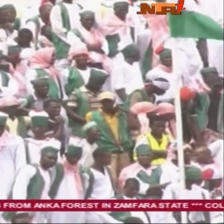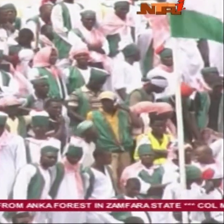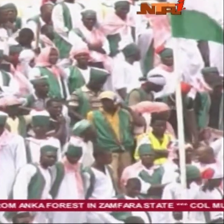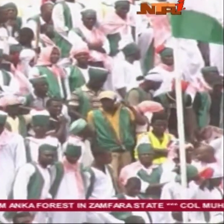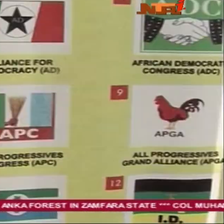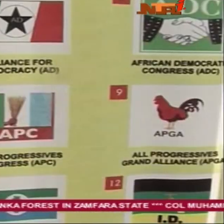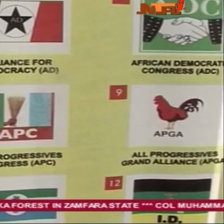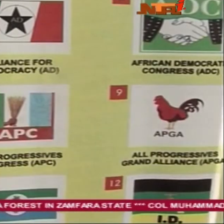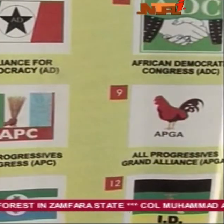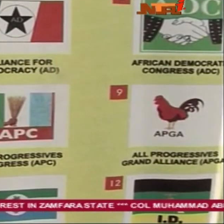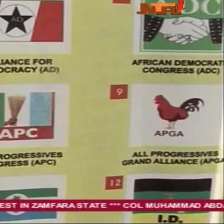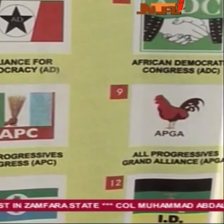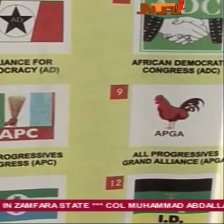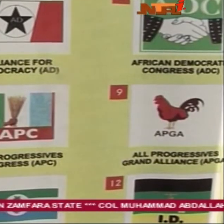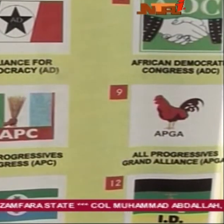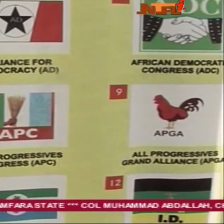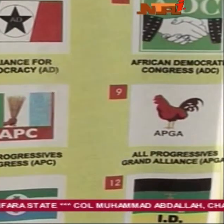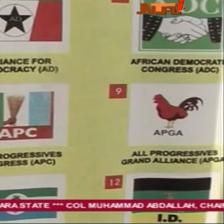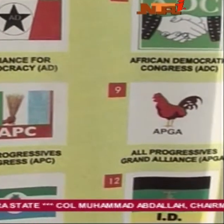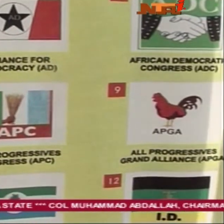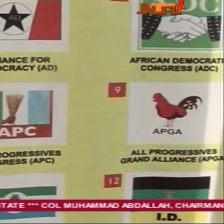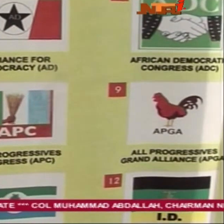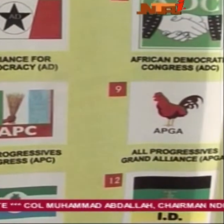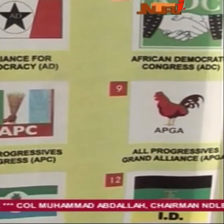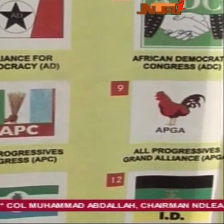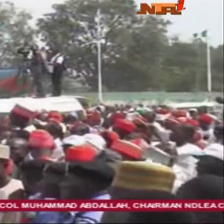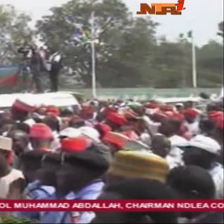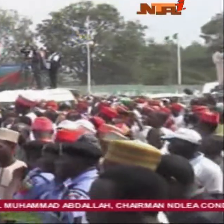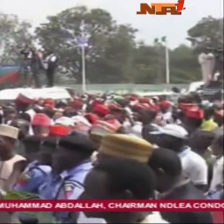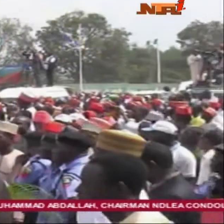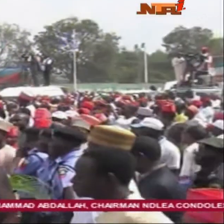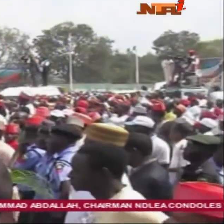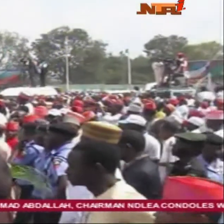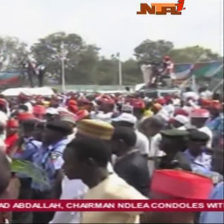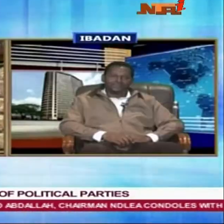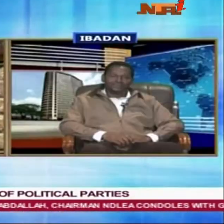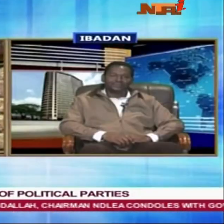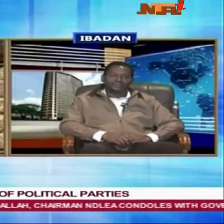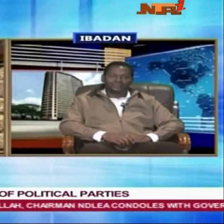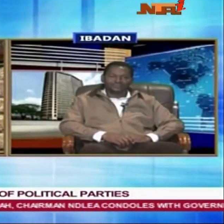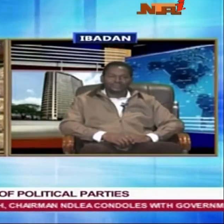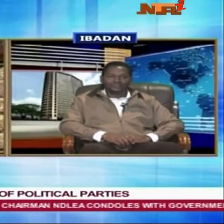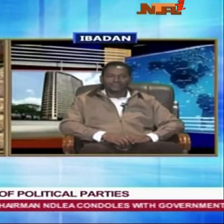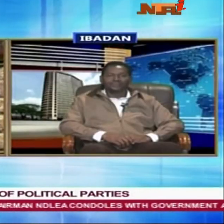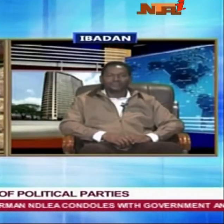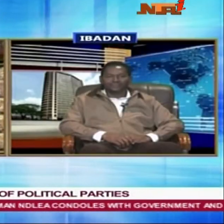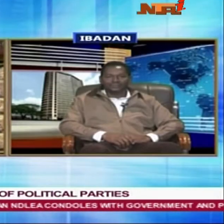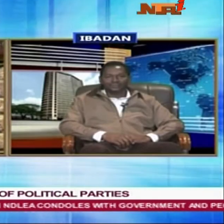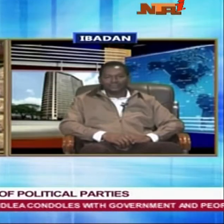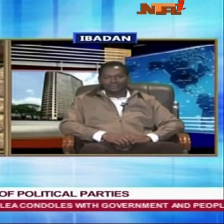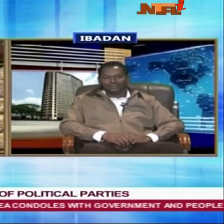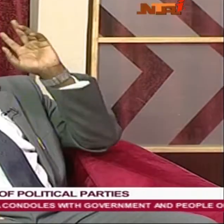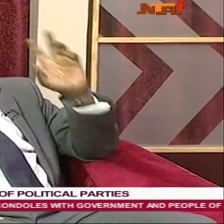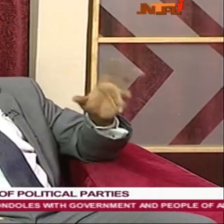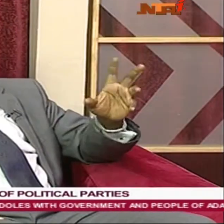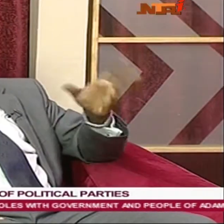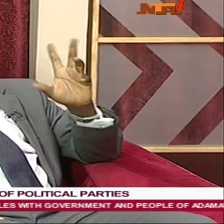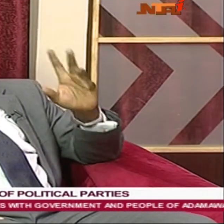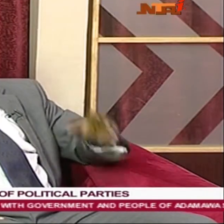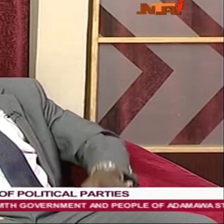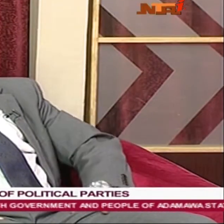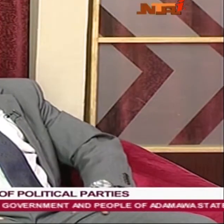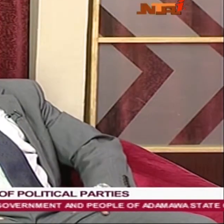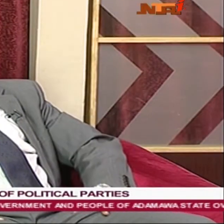parties with all the vested interests comes with various challenges. However, guests on Good Morning Nigeria say these challenges